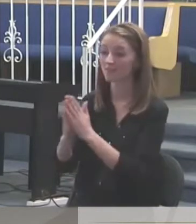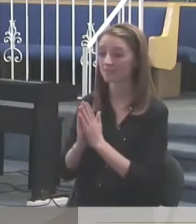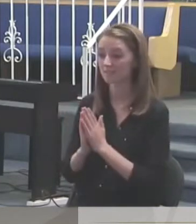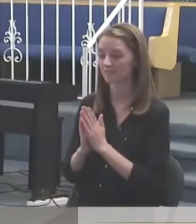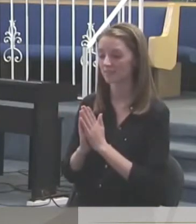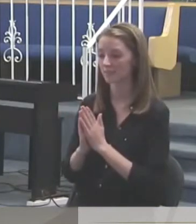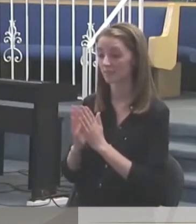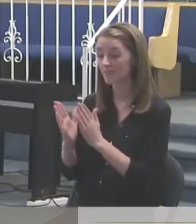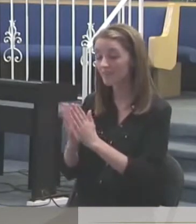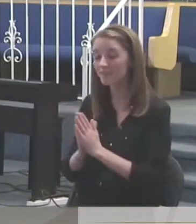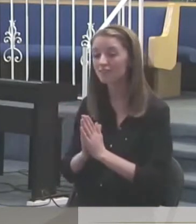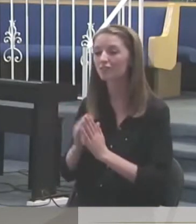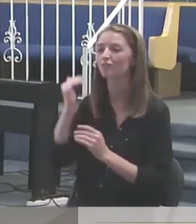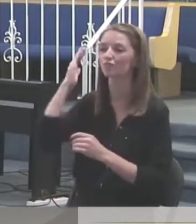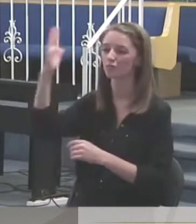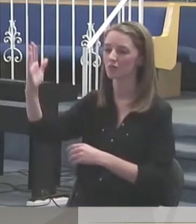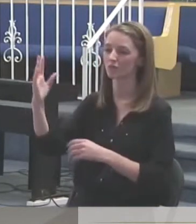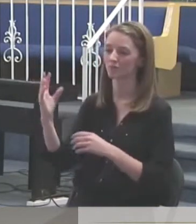shall receive.